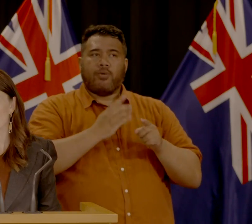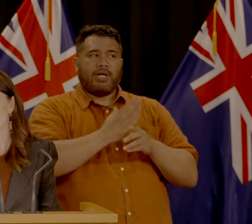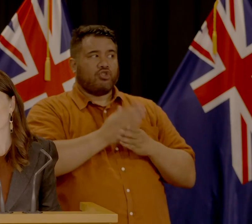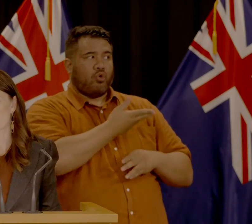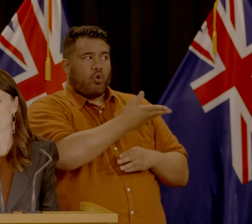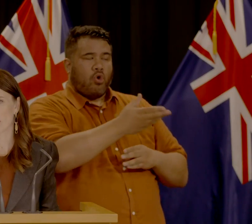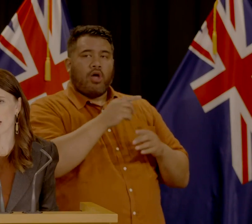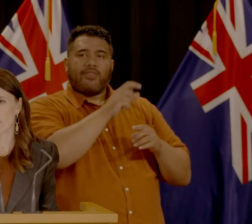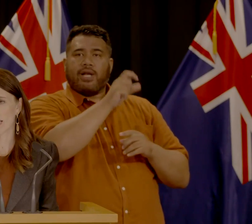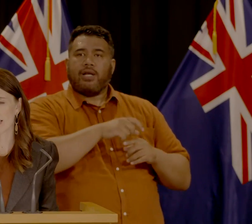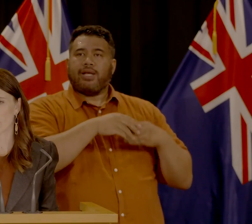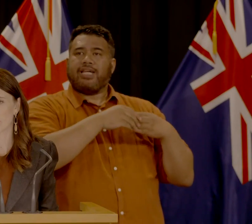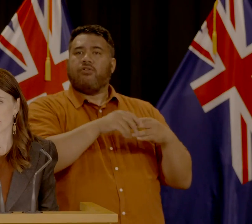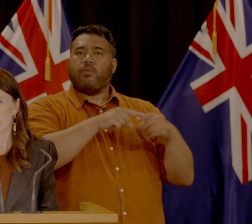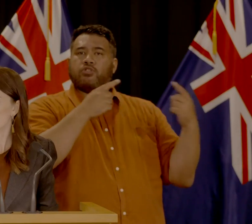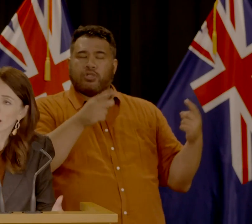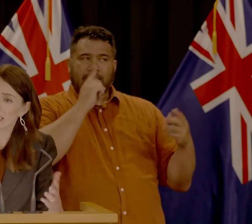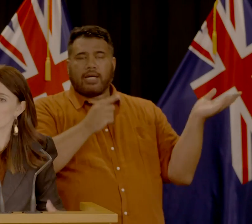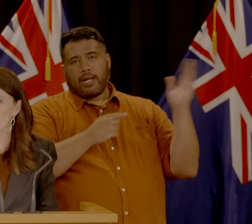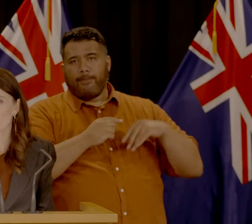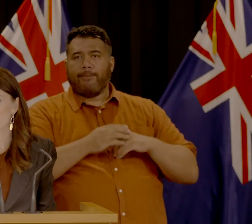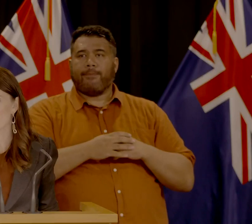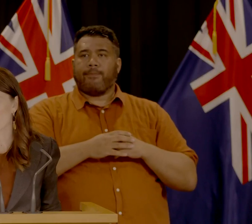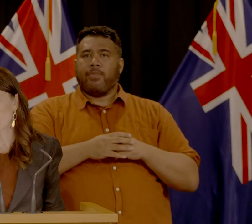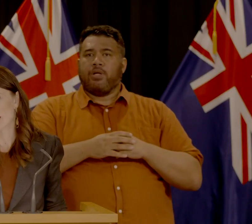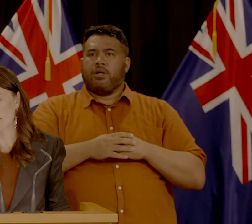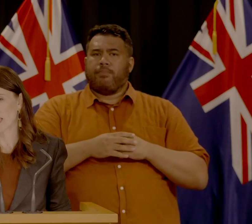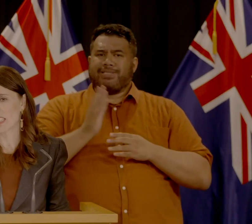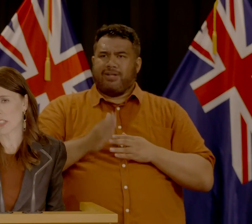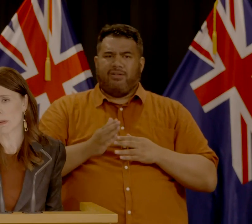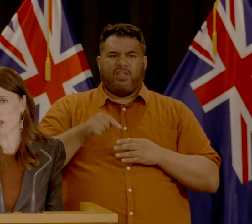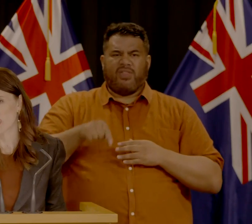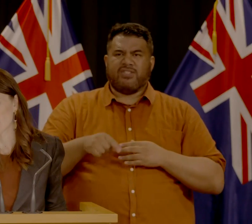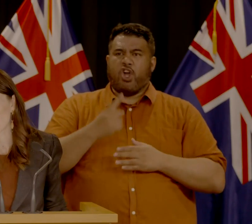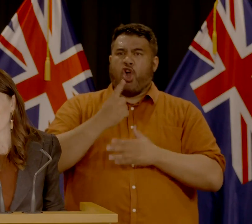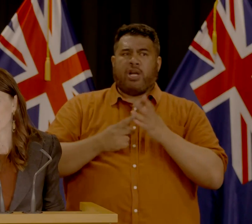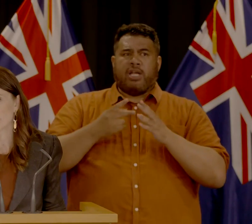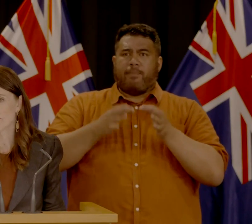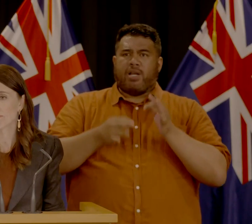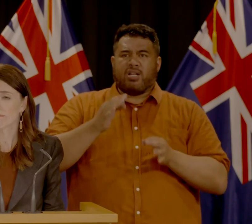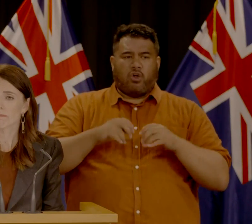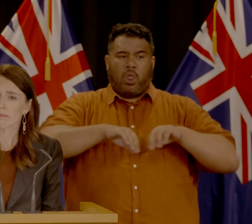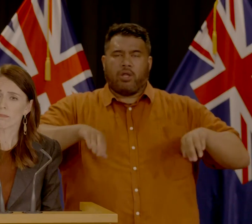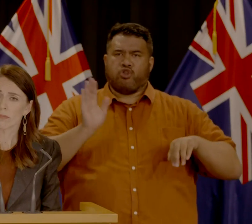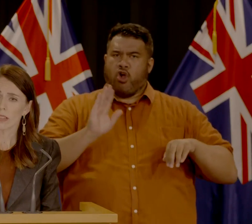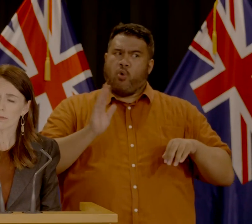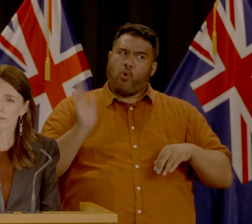to the Leader of Opposition myself. I continue to hold the view that this isn't something that there should be politics over.